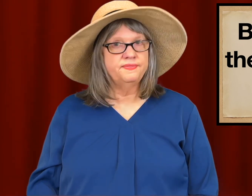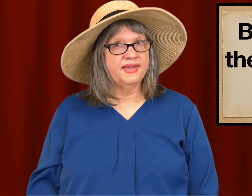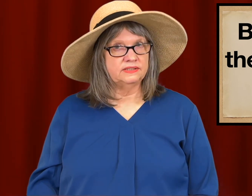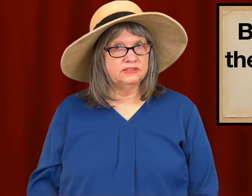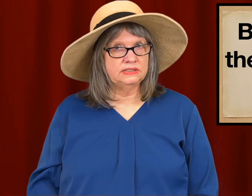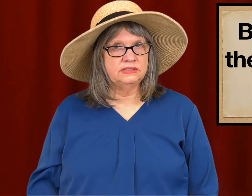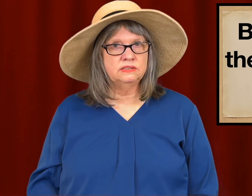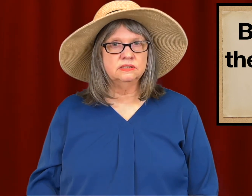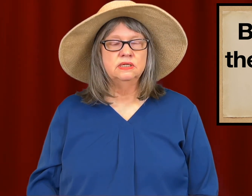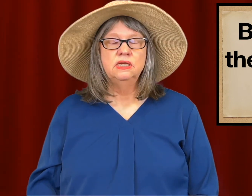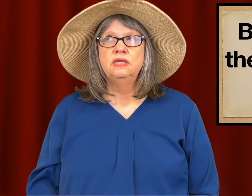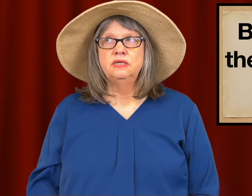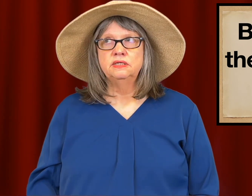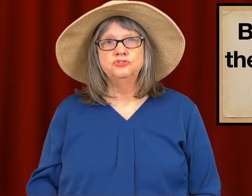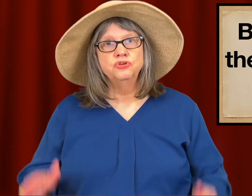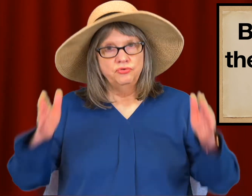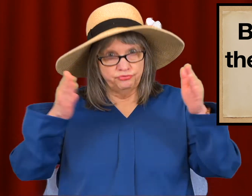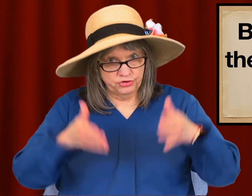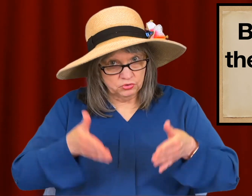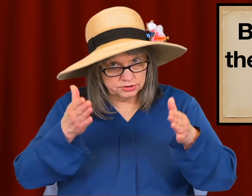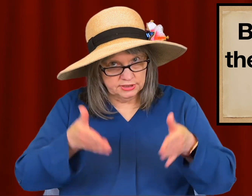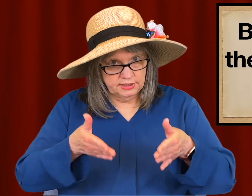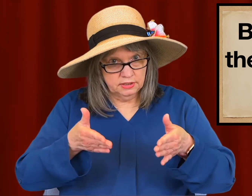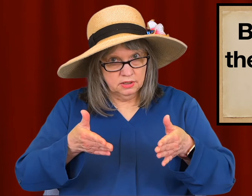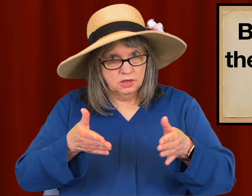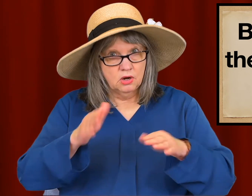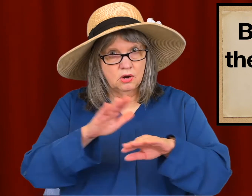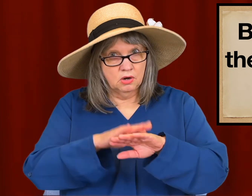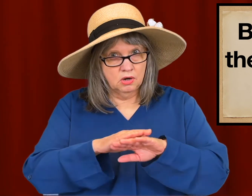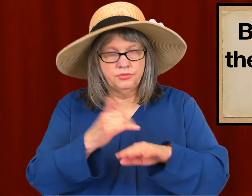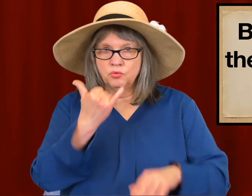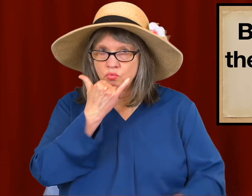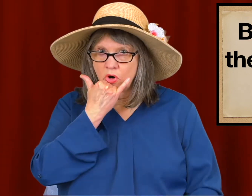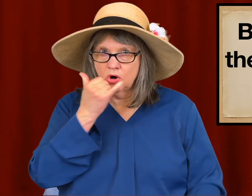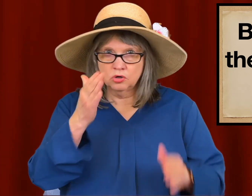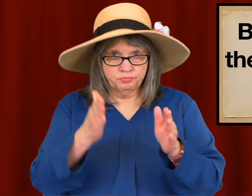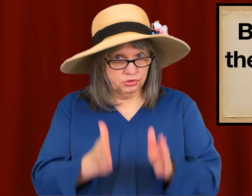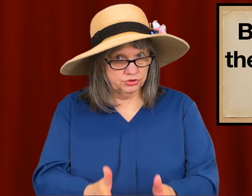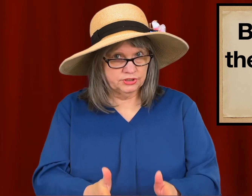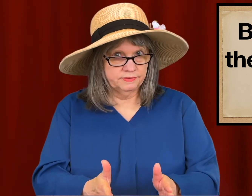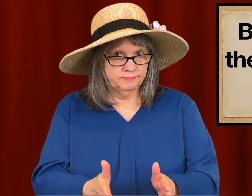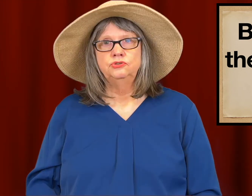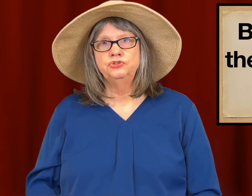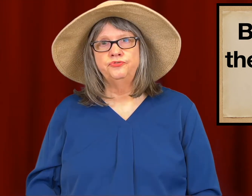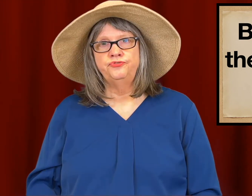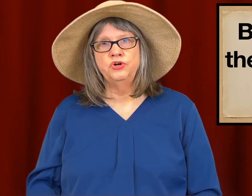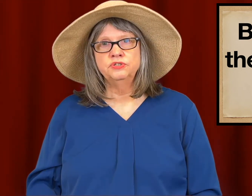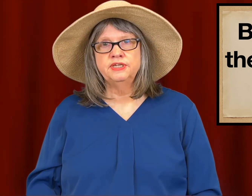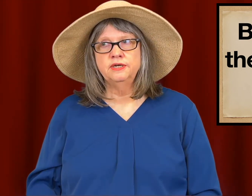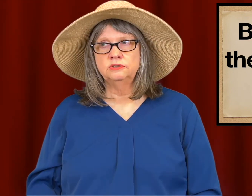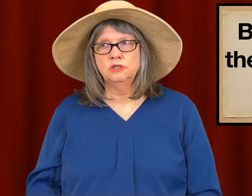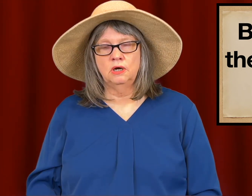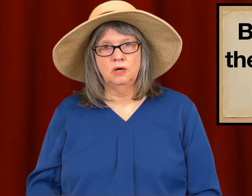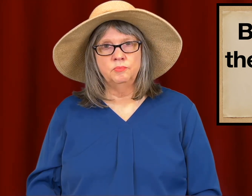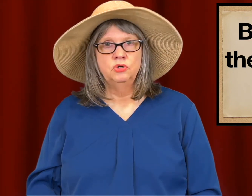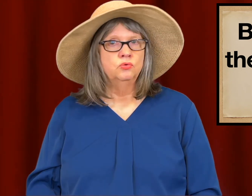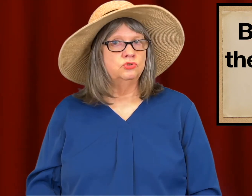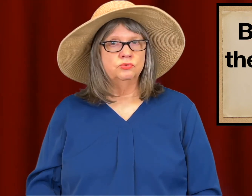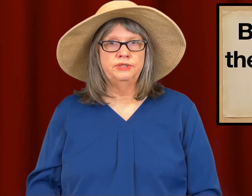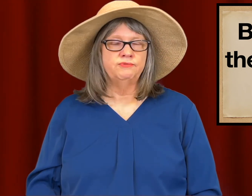that sentence is focusing on the wrong person. She's focusing on Tom, which will never